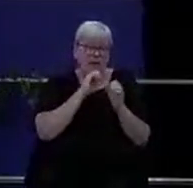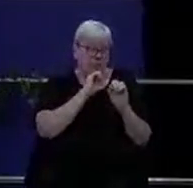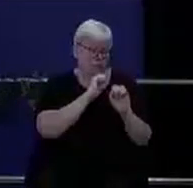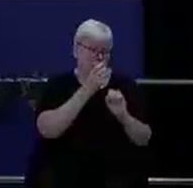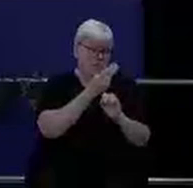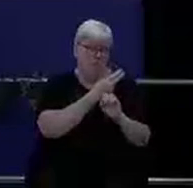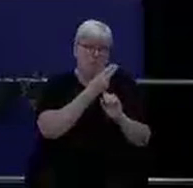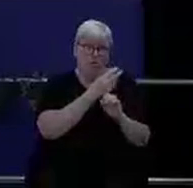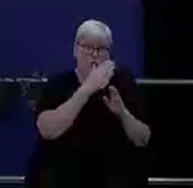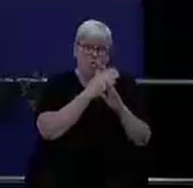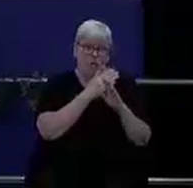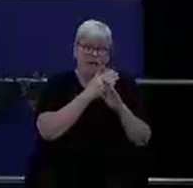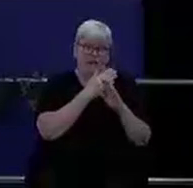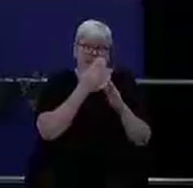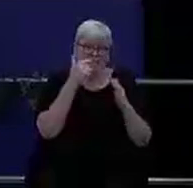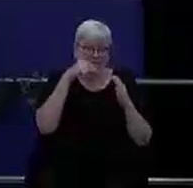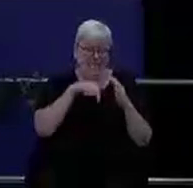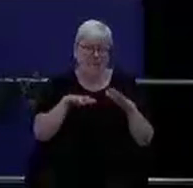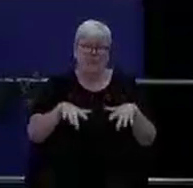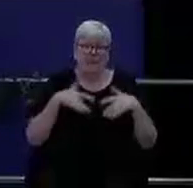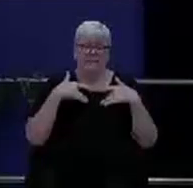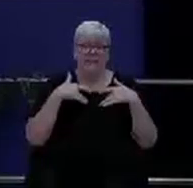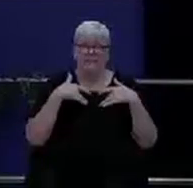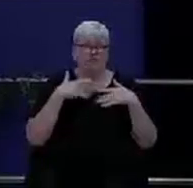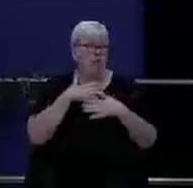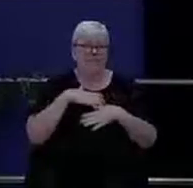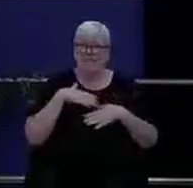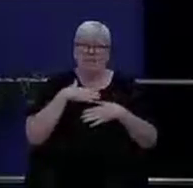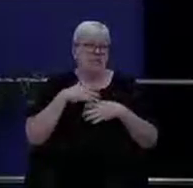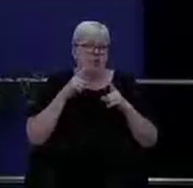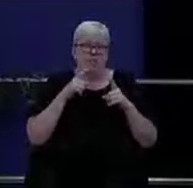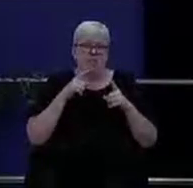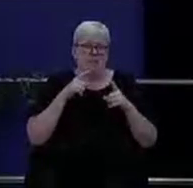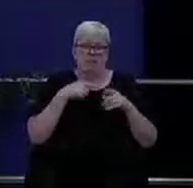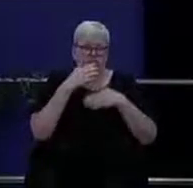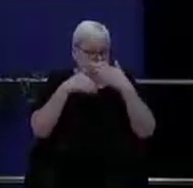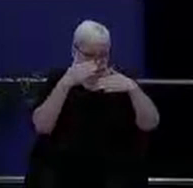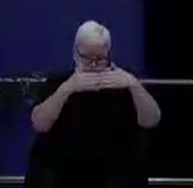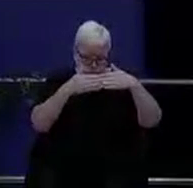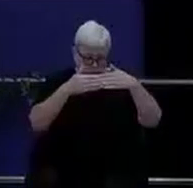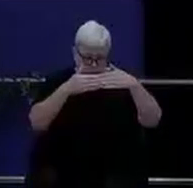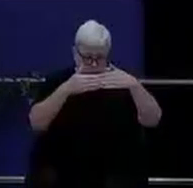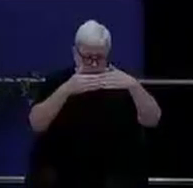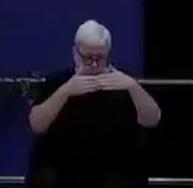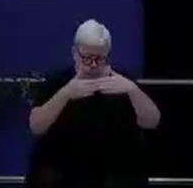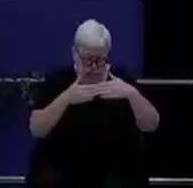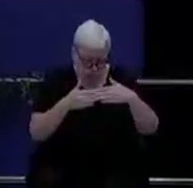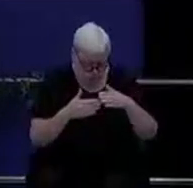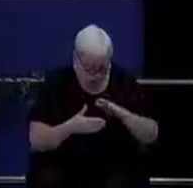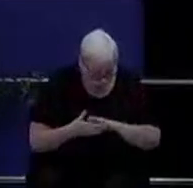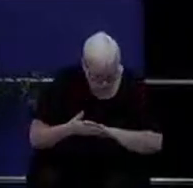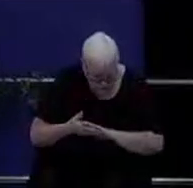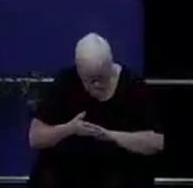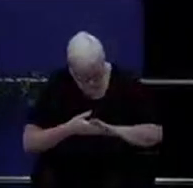that they are deeply felt, but I would certainly call them unsentimental. That there is a rigor that underpins them. And